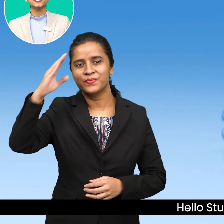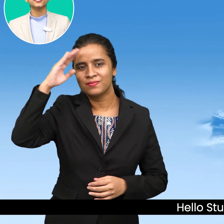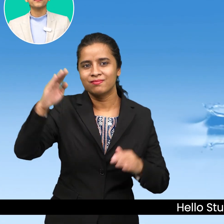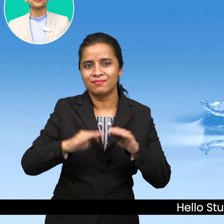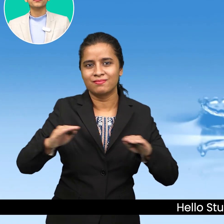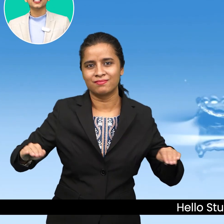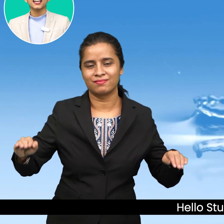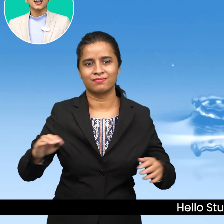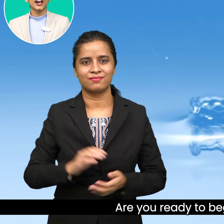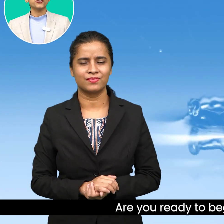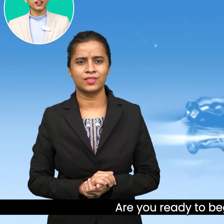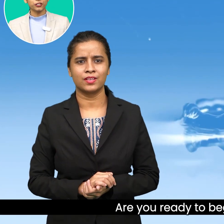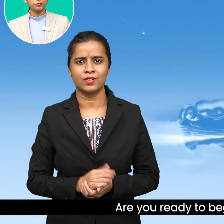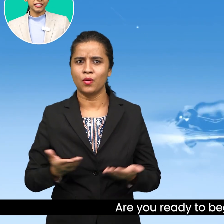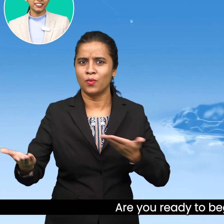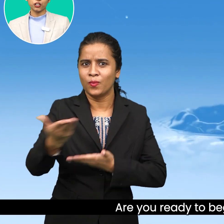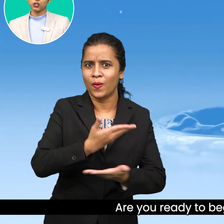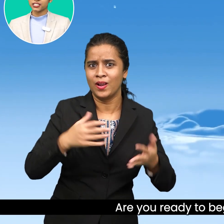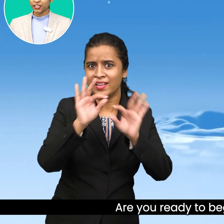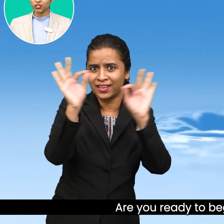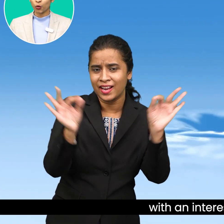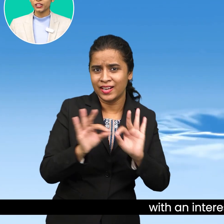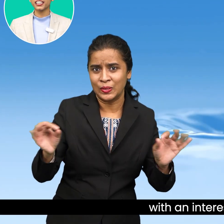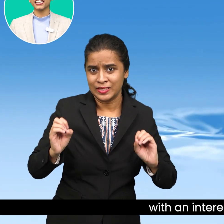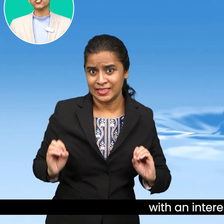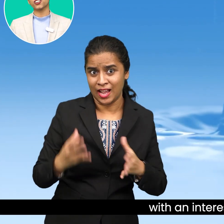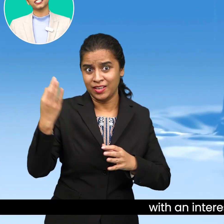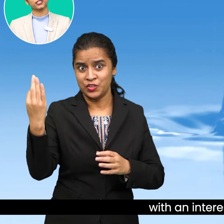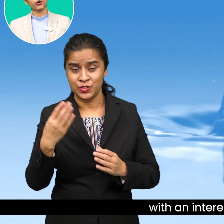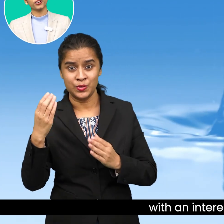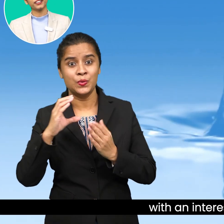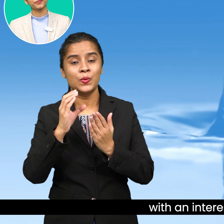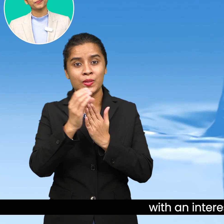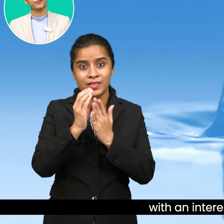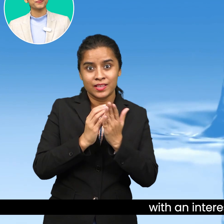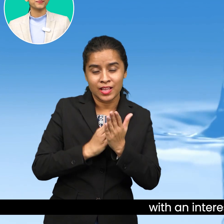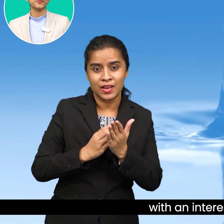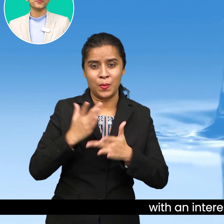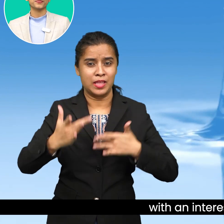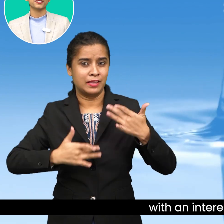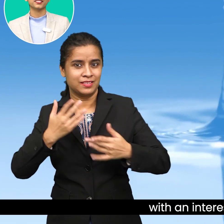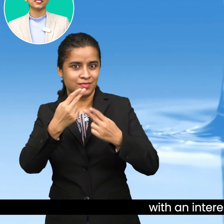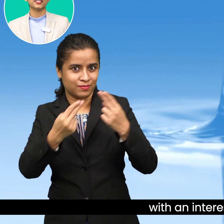Hello students, are you ready to begin a new session with an interesting story?